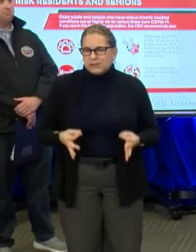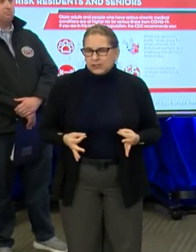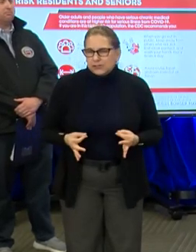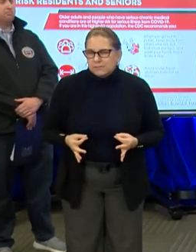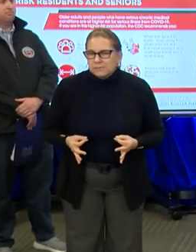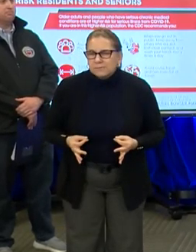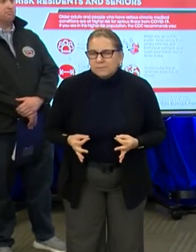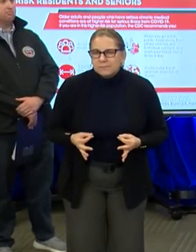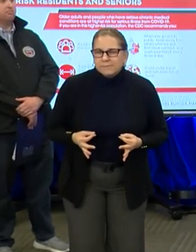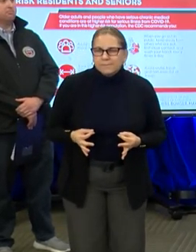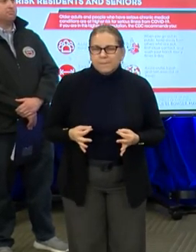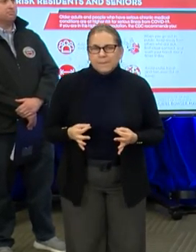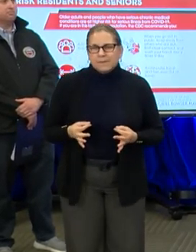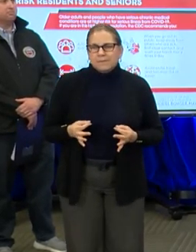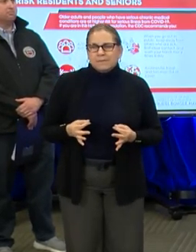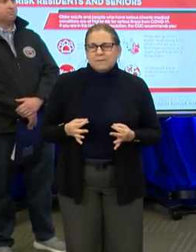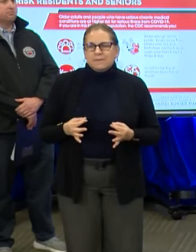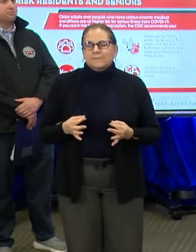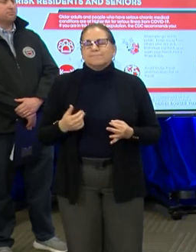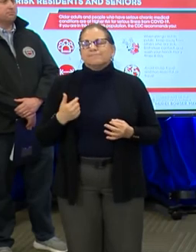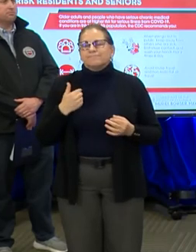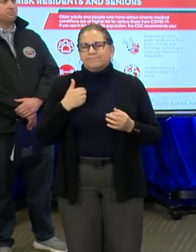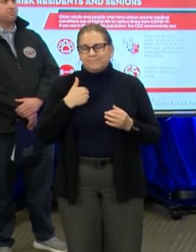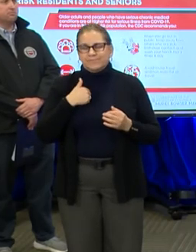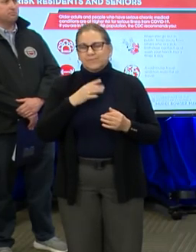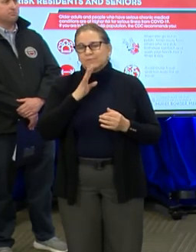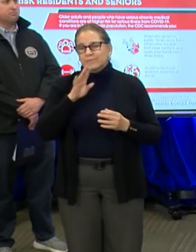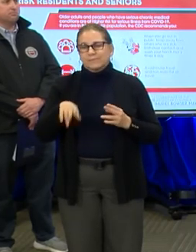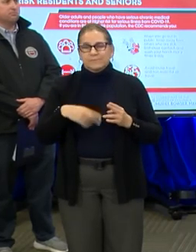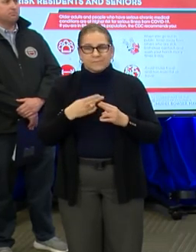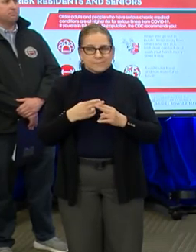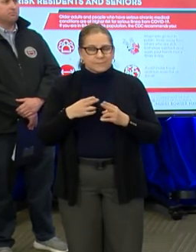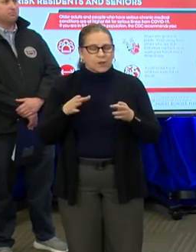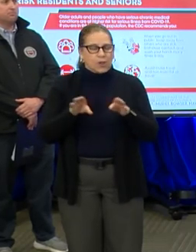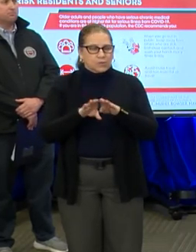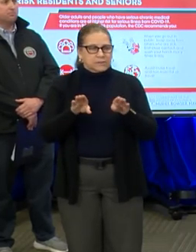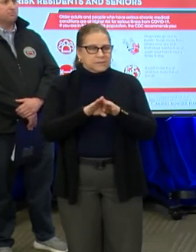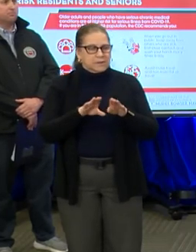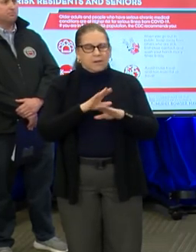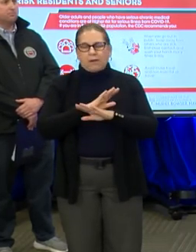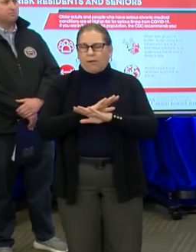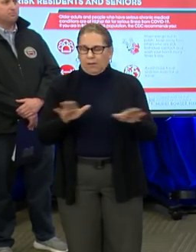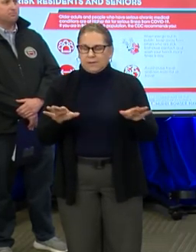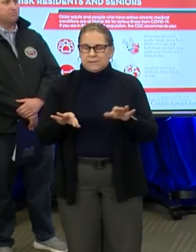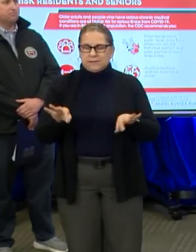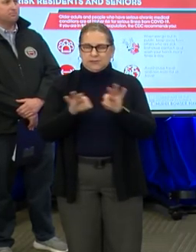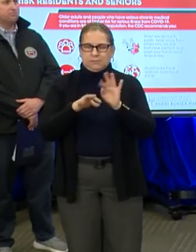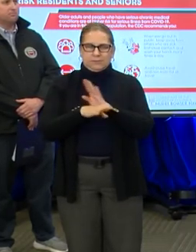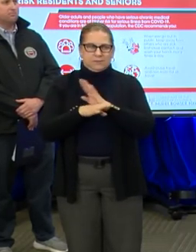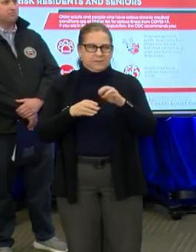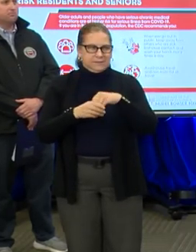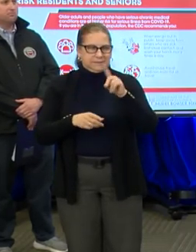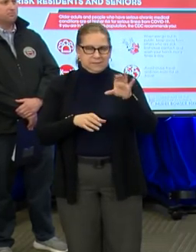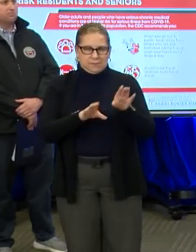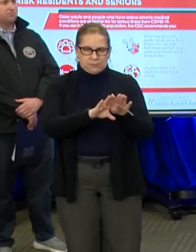closing down non-essential business in the district, and that would be what my response to that question